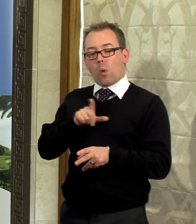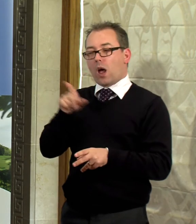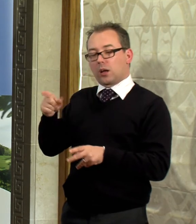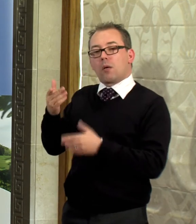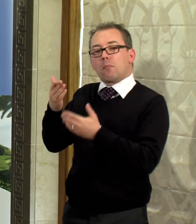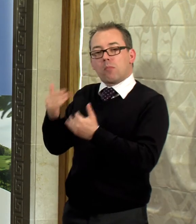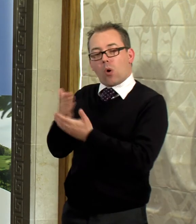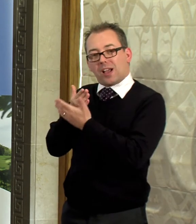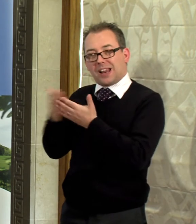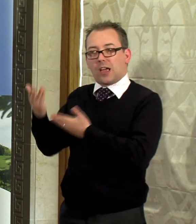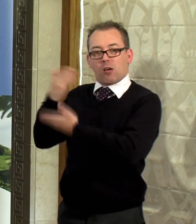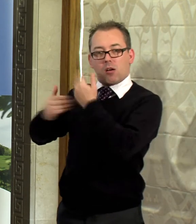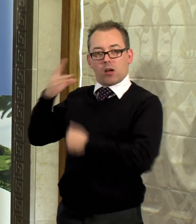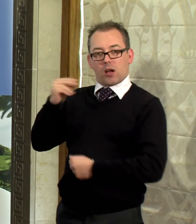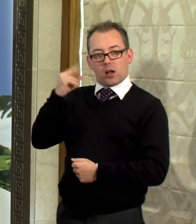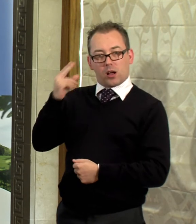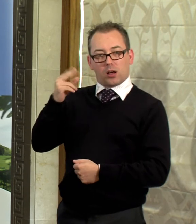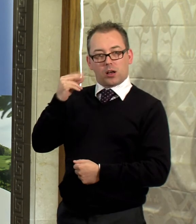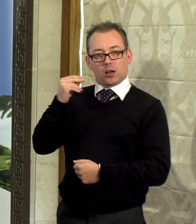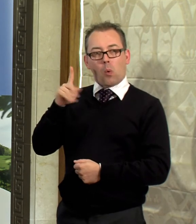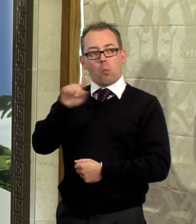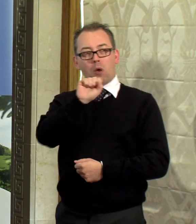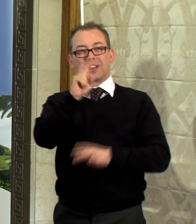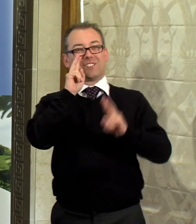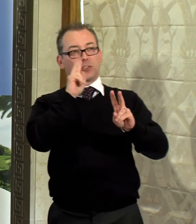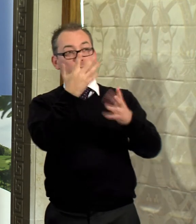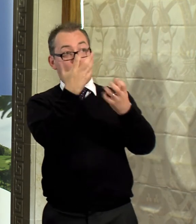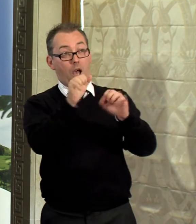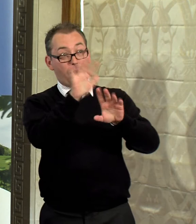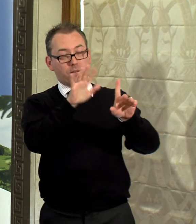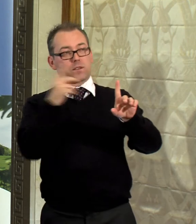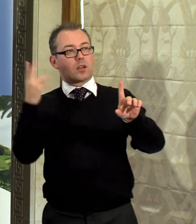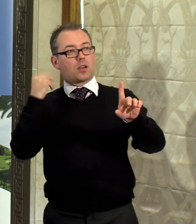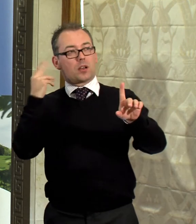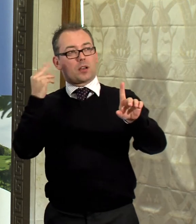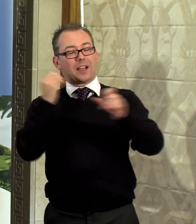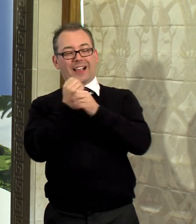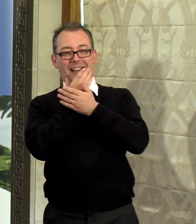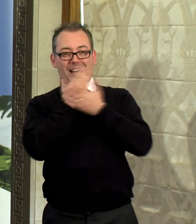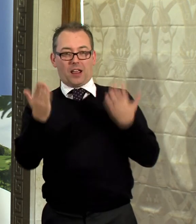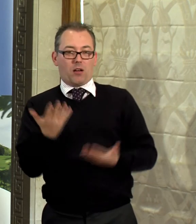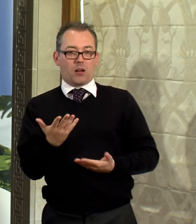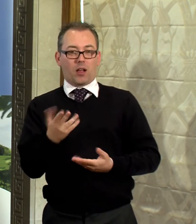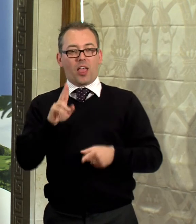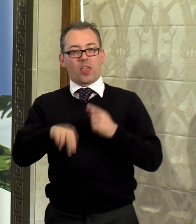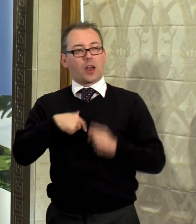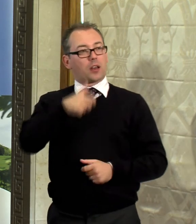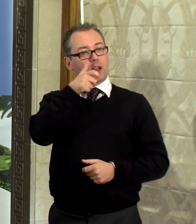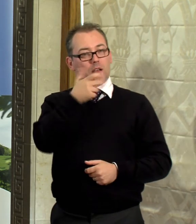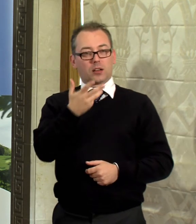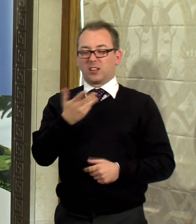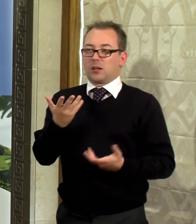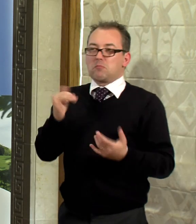providing information about primarily the visual aspects of a work of art or an event, whether it's